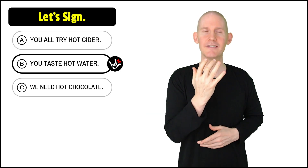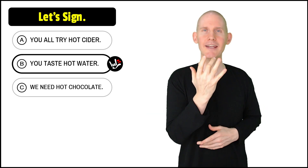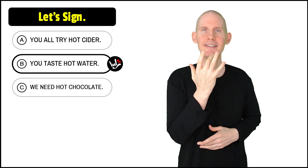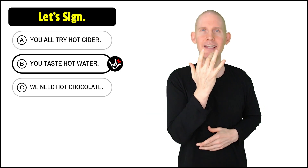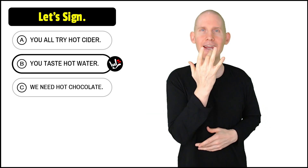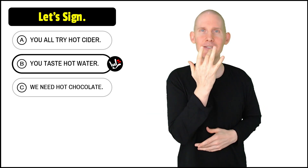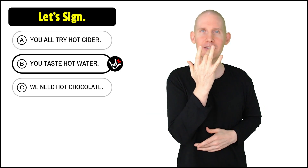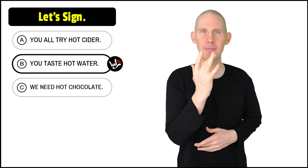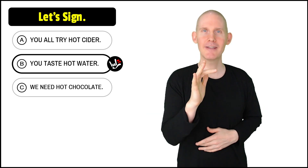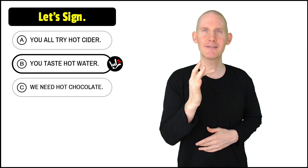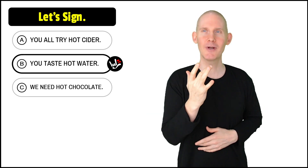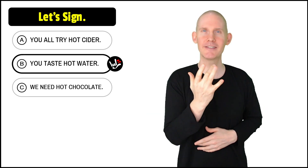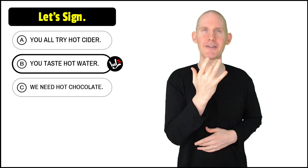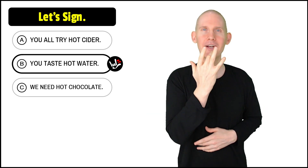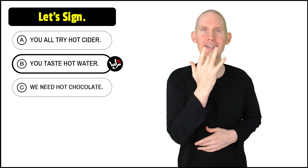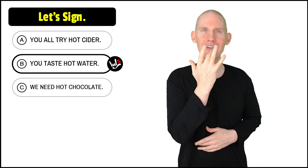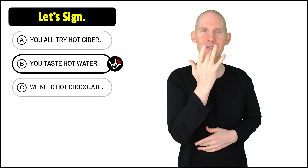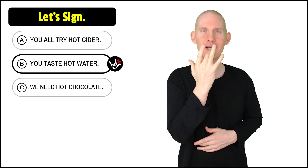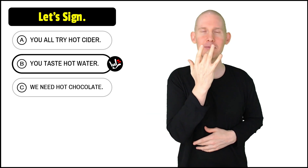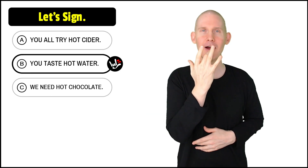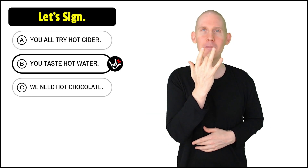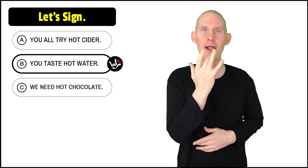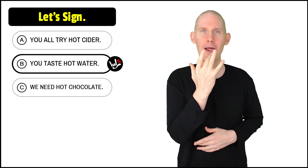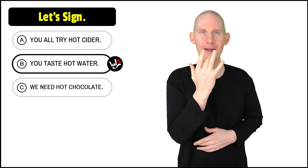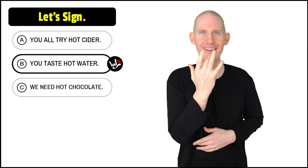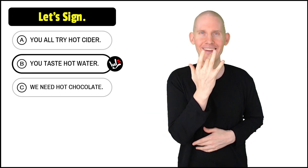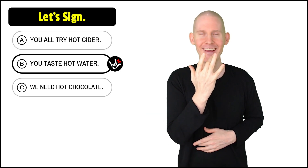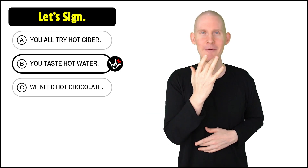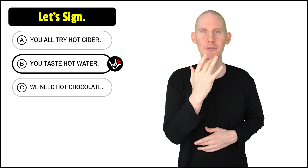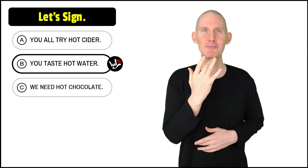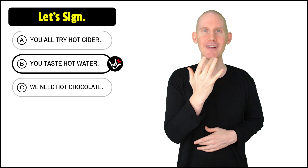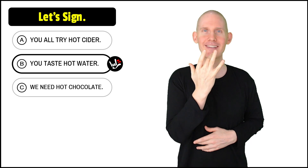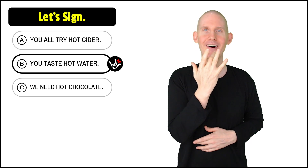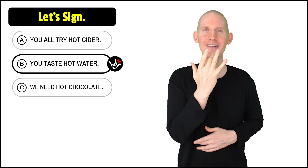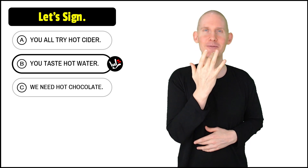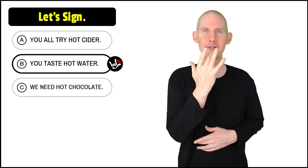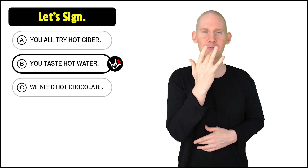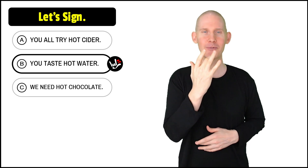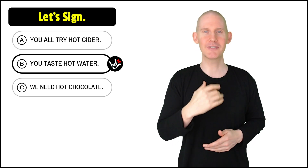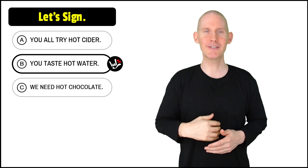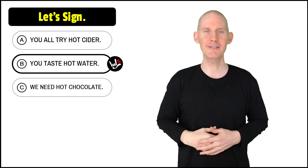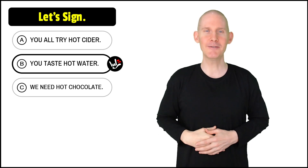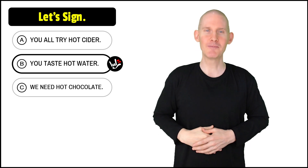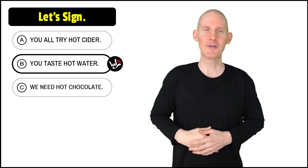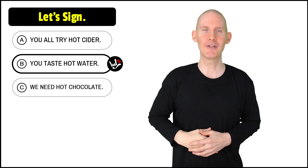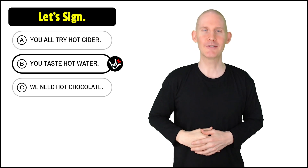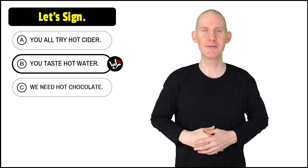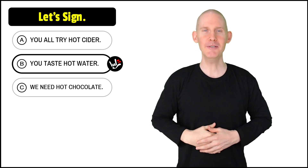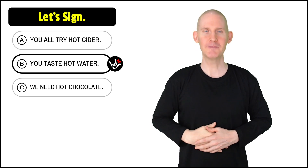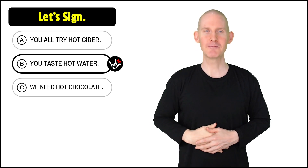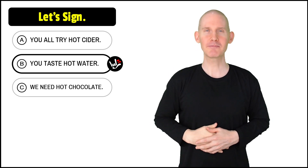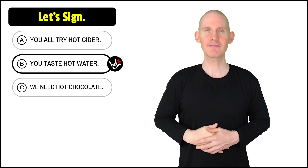Saying taste and signing it at the same time puts my tongue in weird positions. Let's do it.